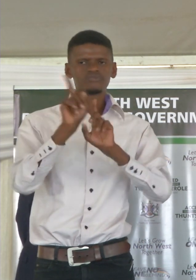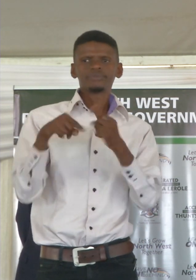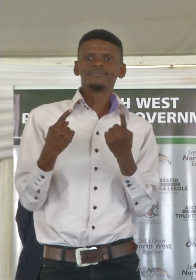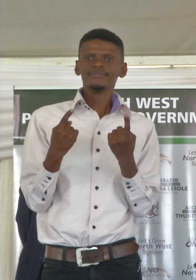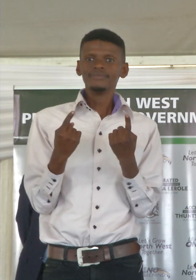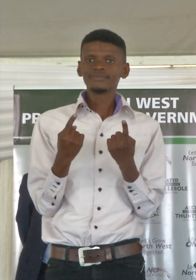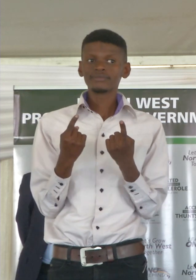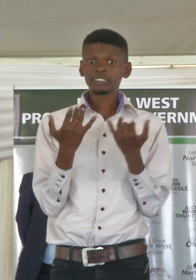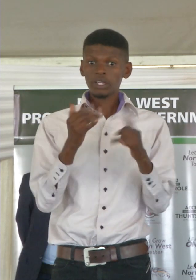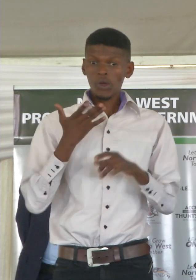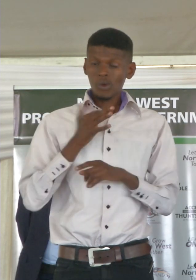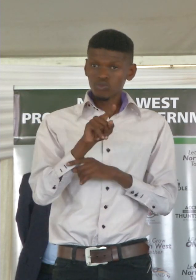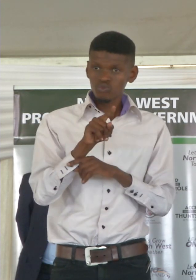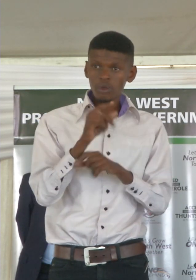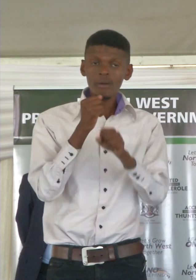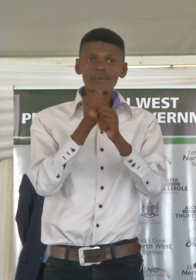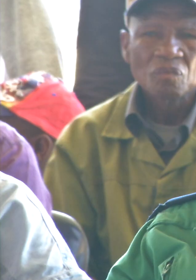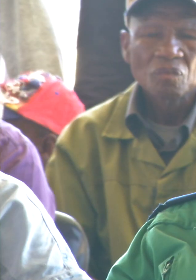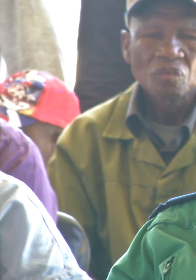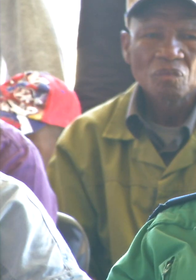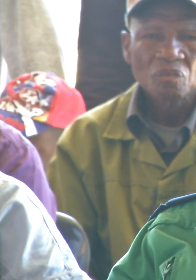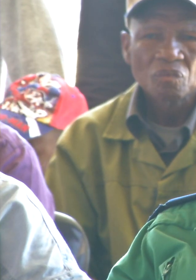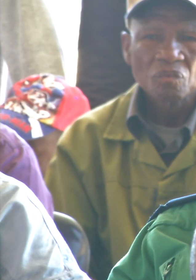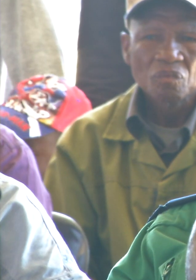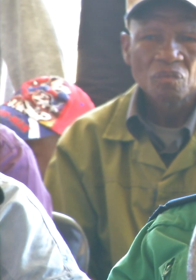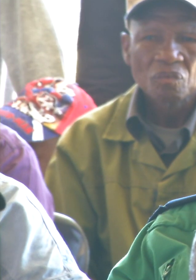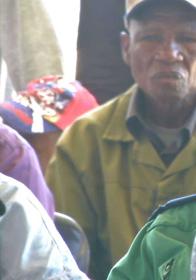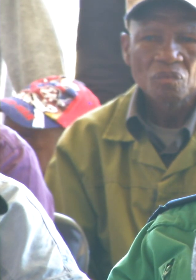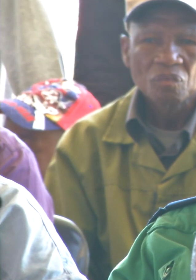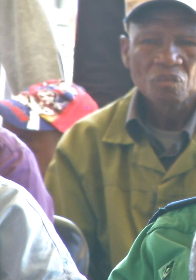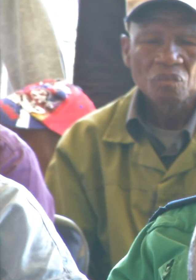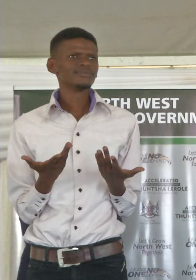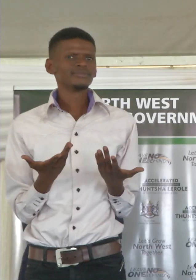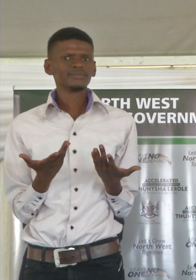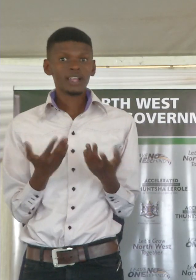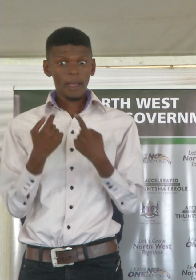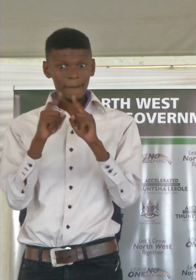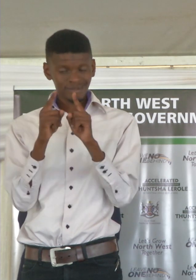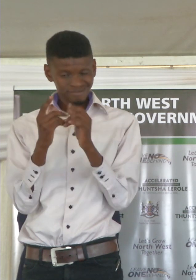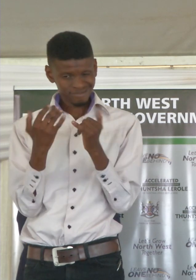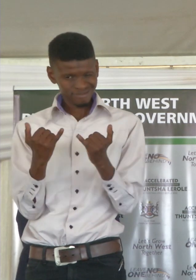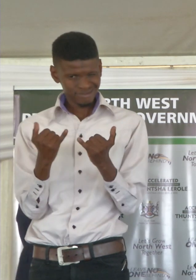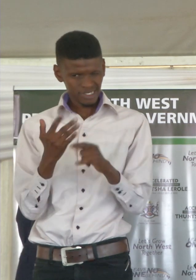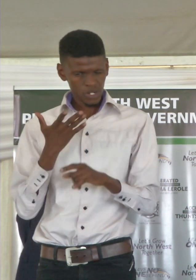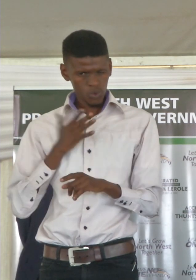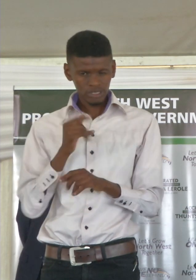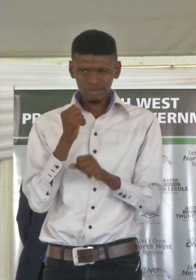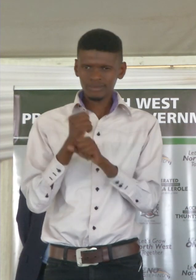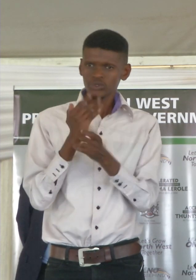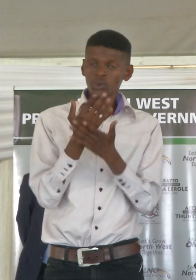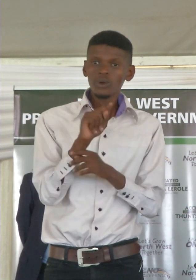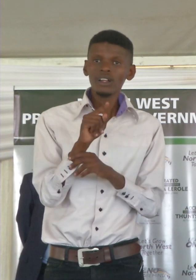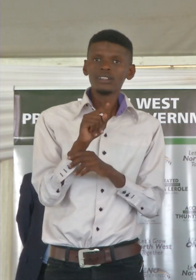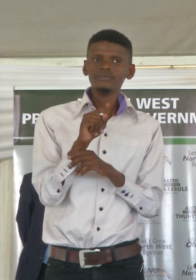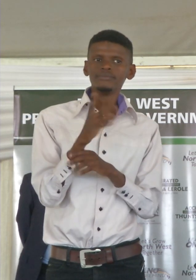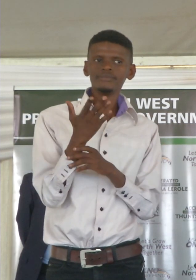So, I want to assume that your team is very, very good. But for now, I want to assume that